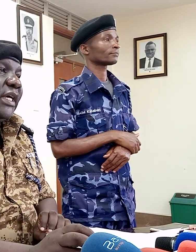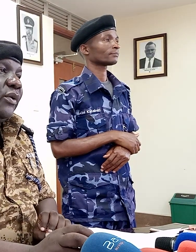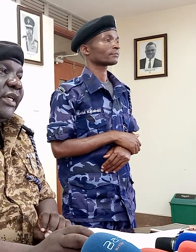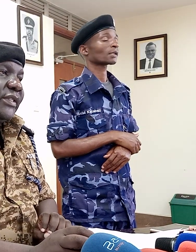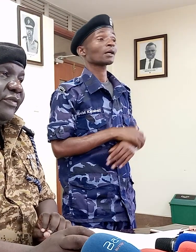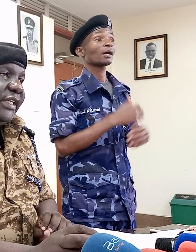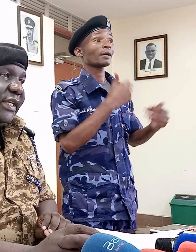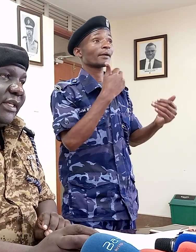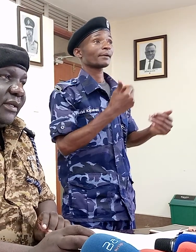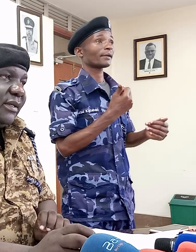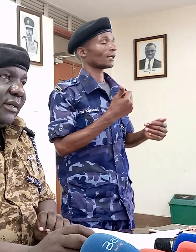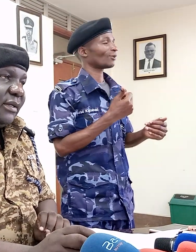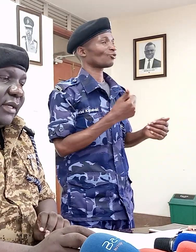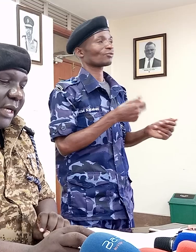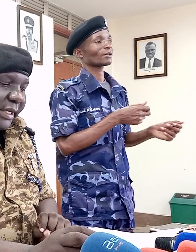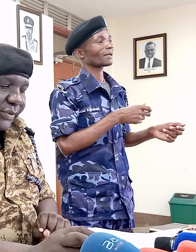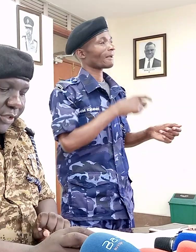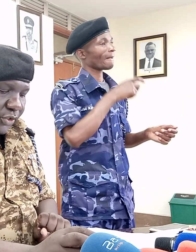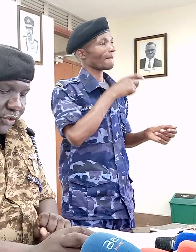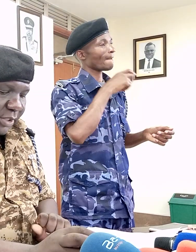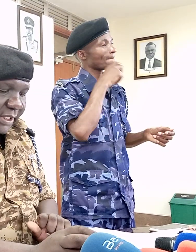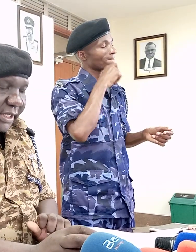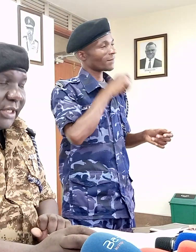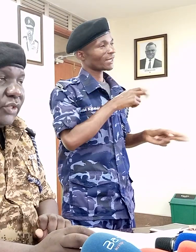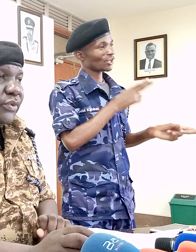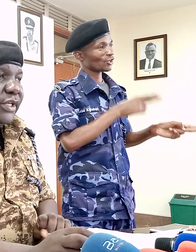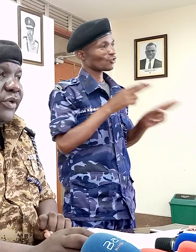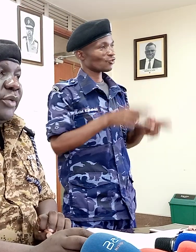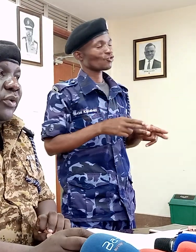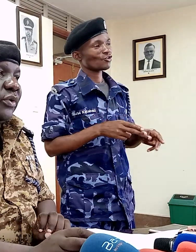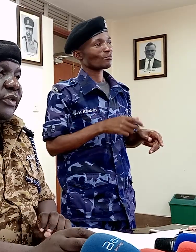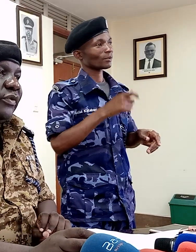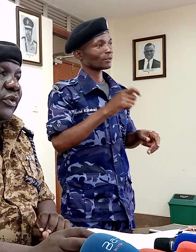he's now a civilian and is going to be taken to